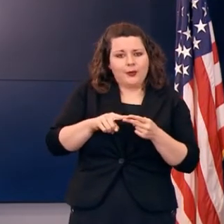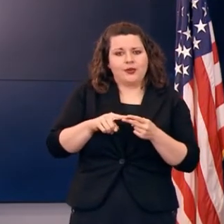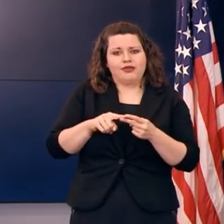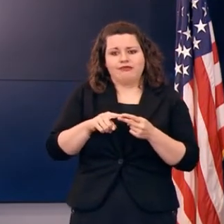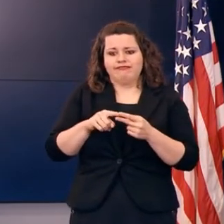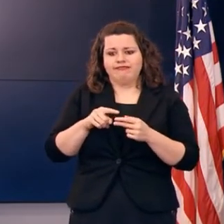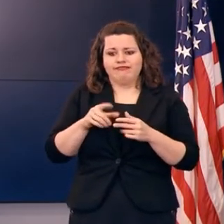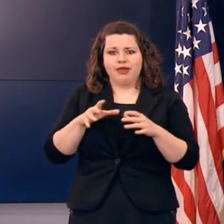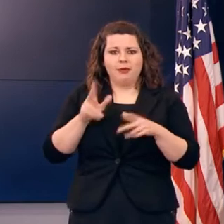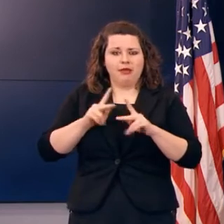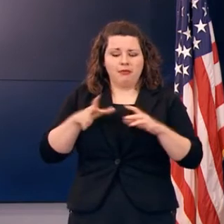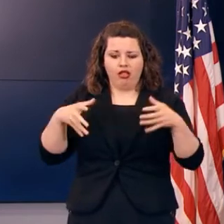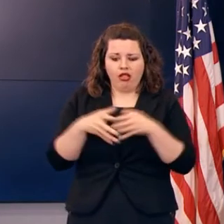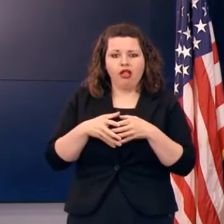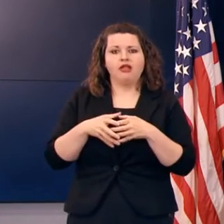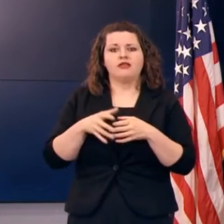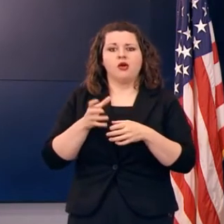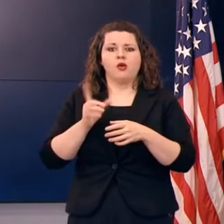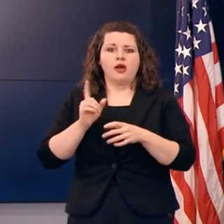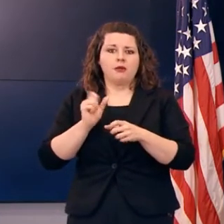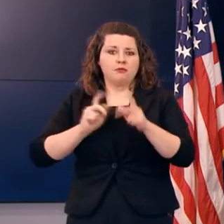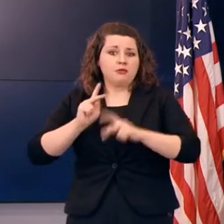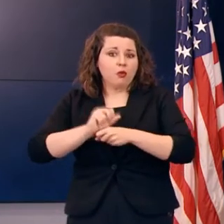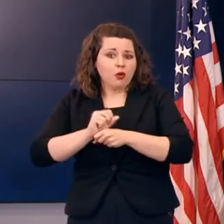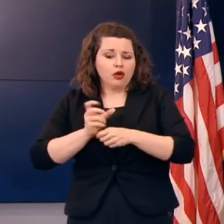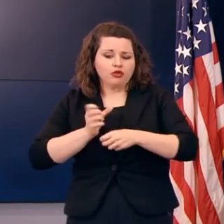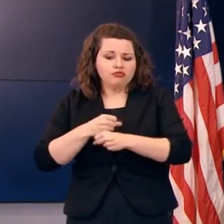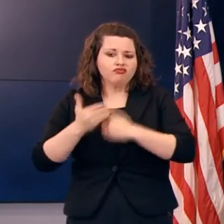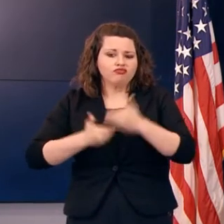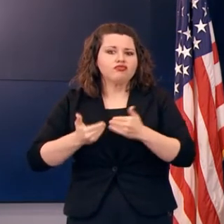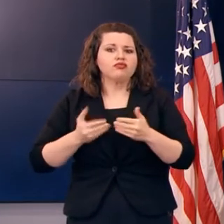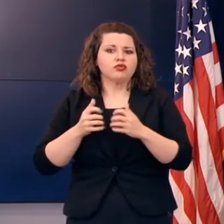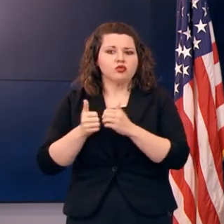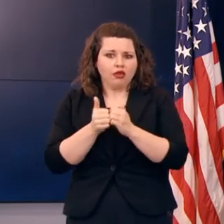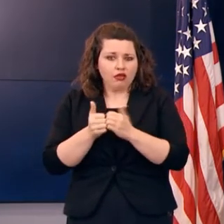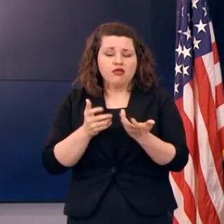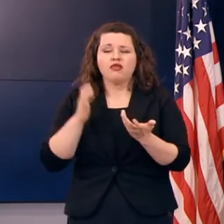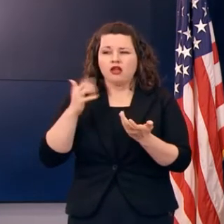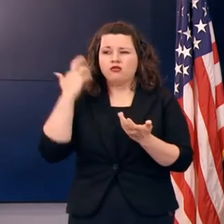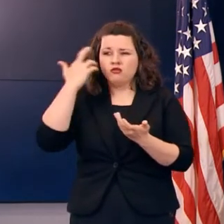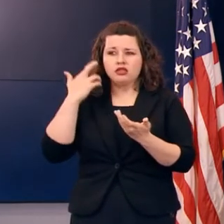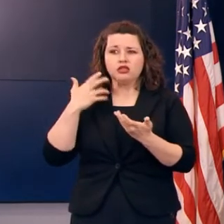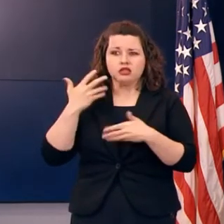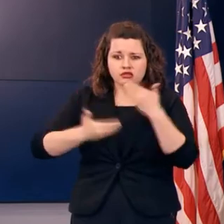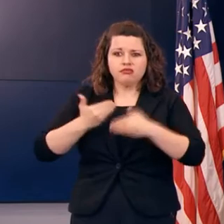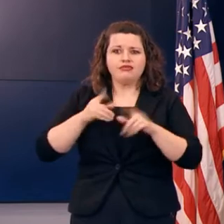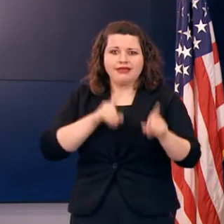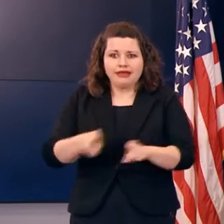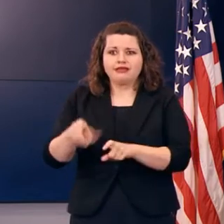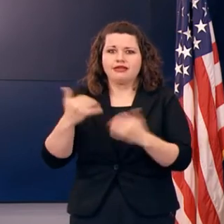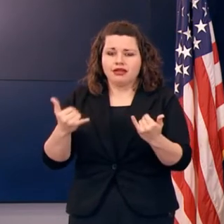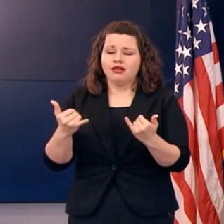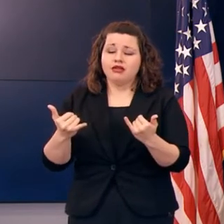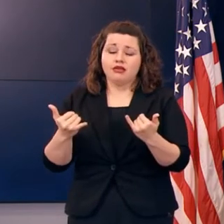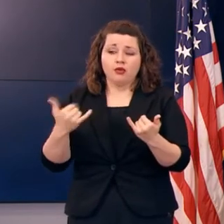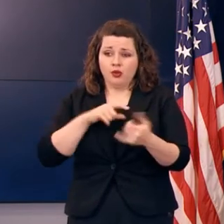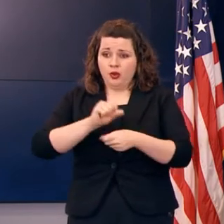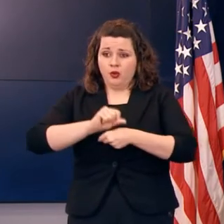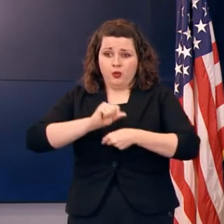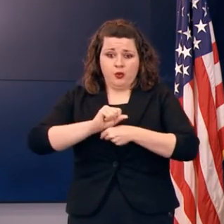manufacturing facilities where people work in close proximity. And so the more that we can identify, and that's why we've been proactive in doing the testing. I mean, we're working